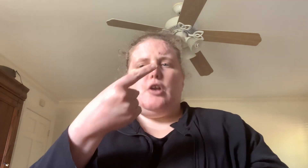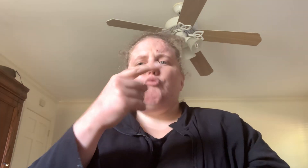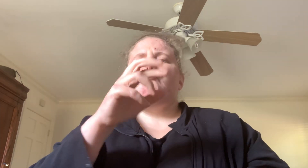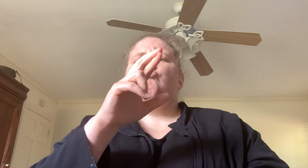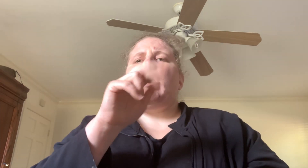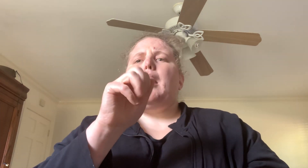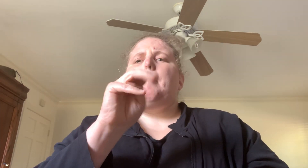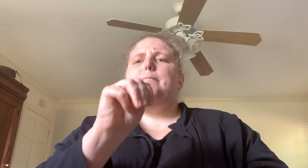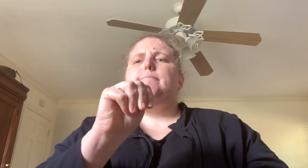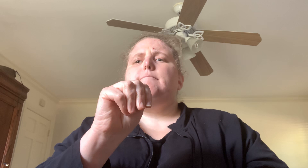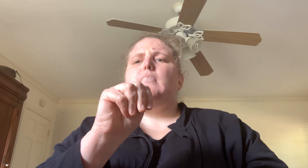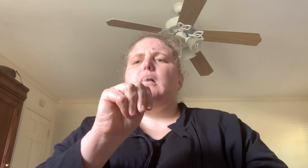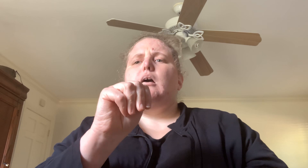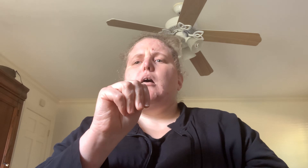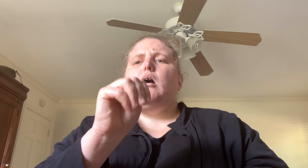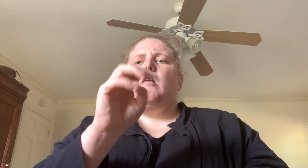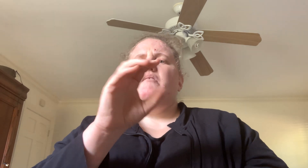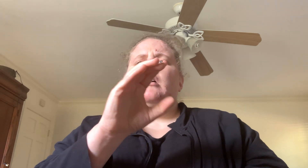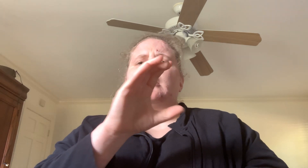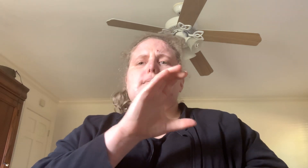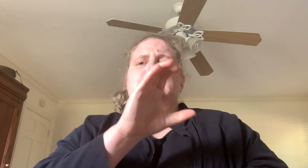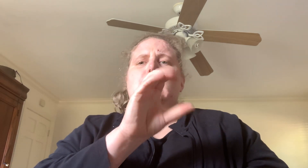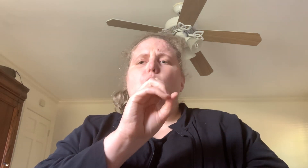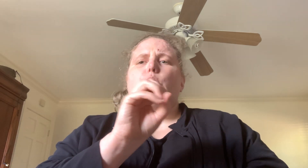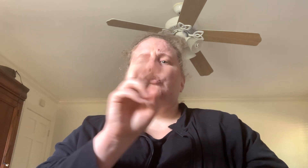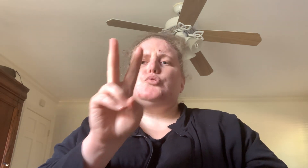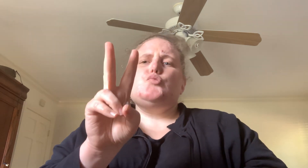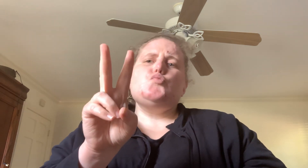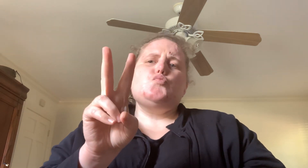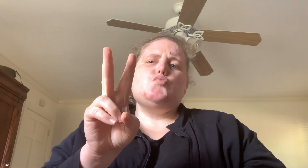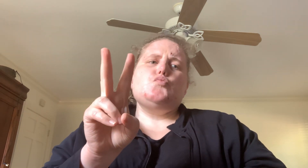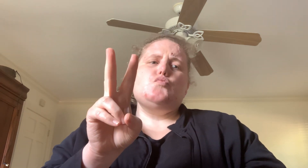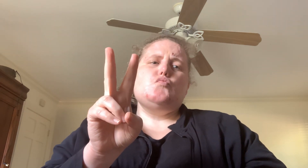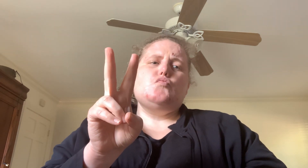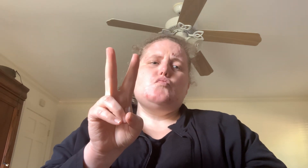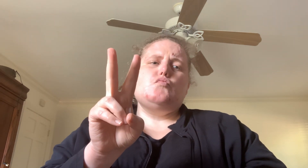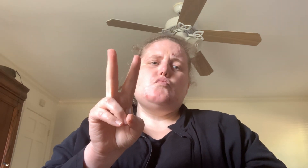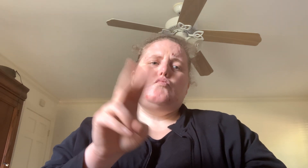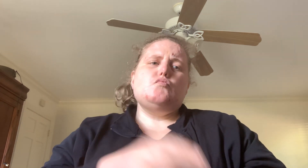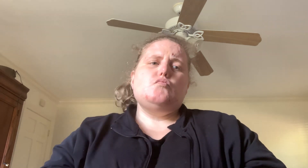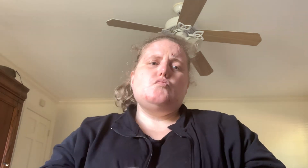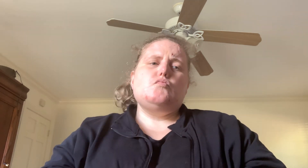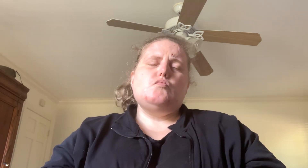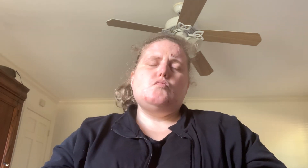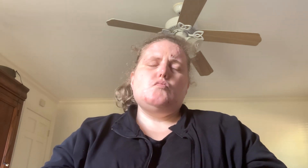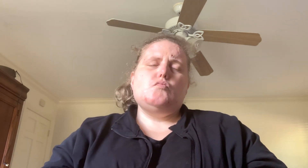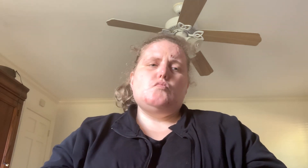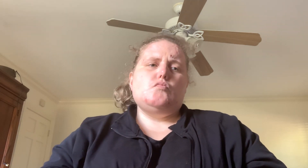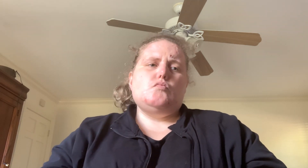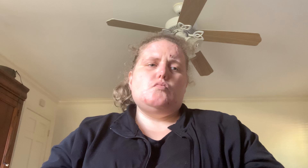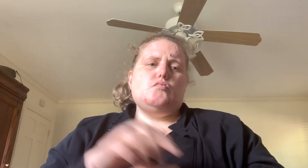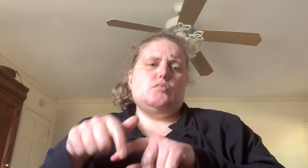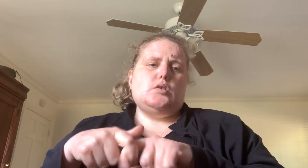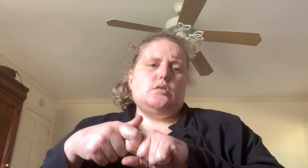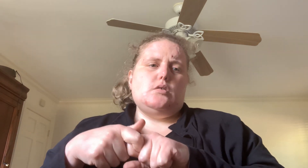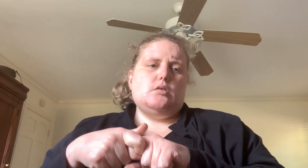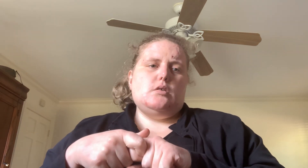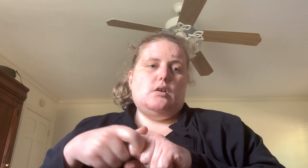dioxide will be produced If